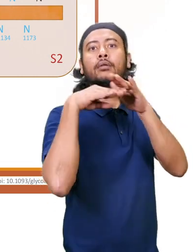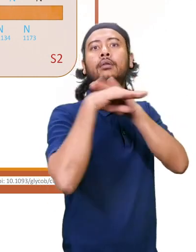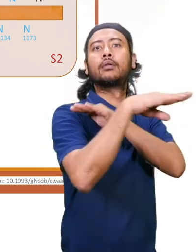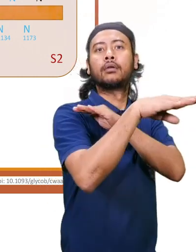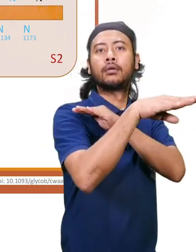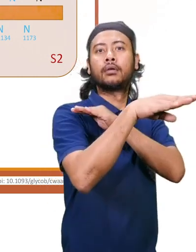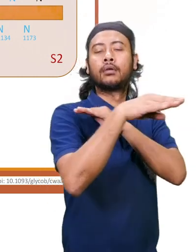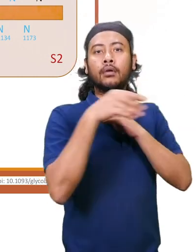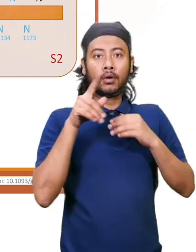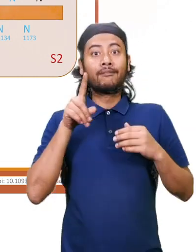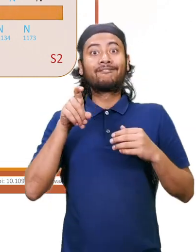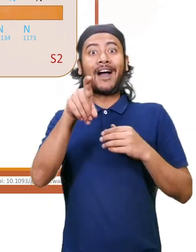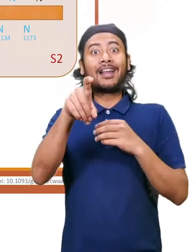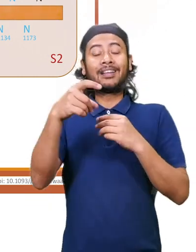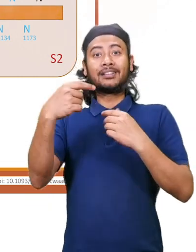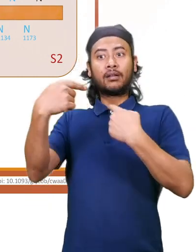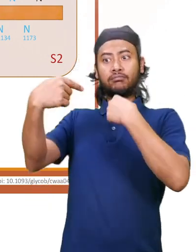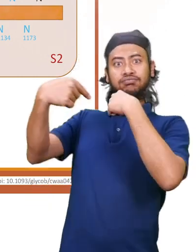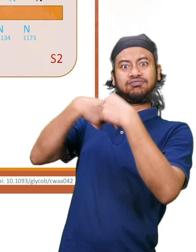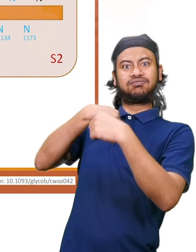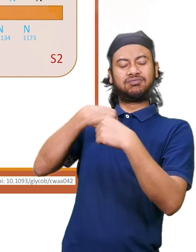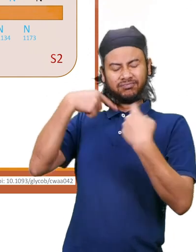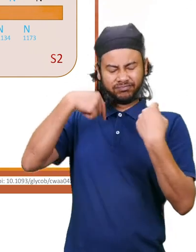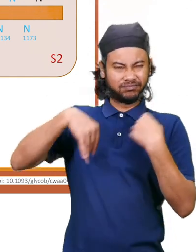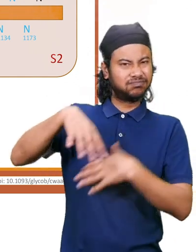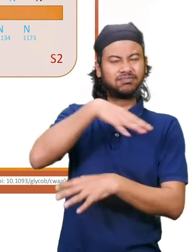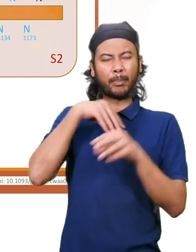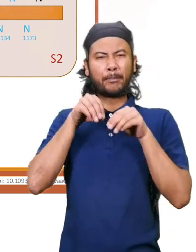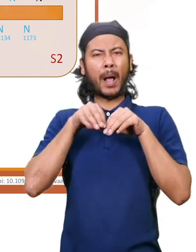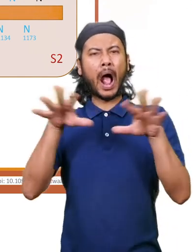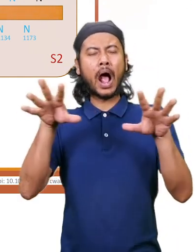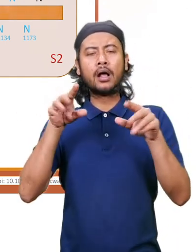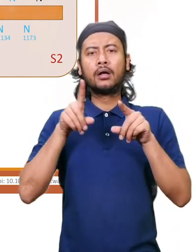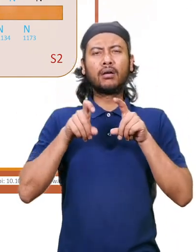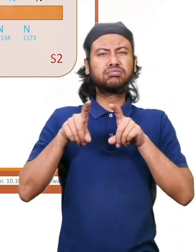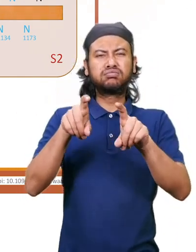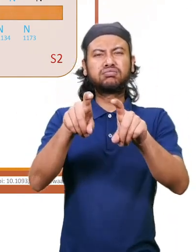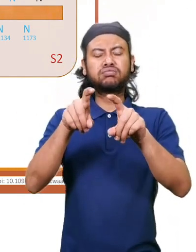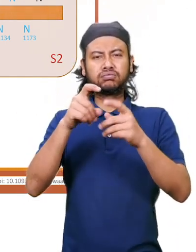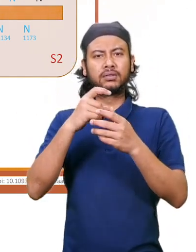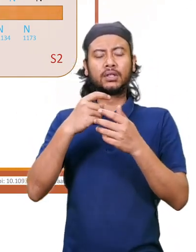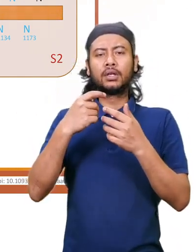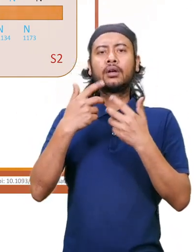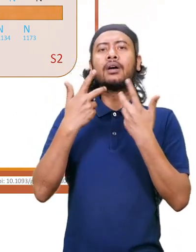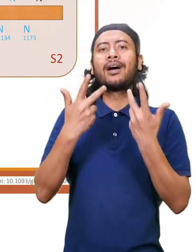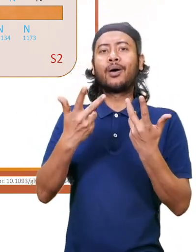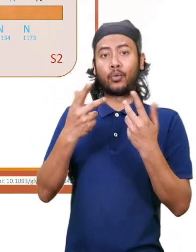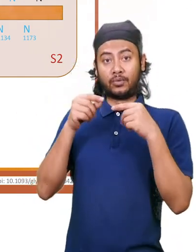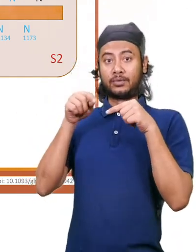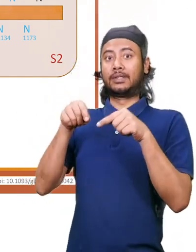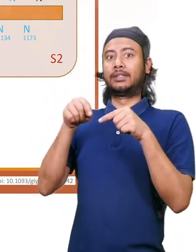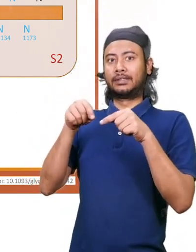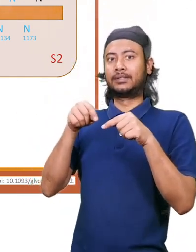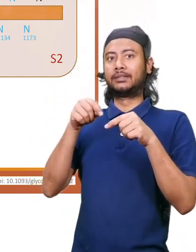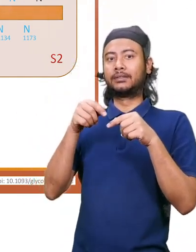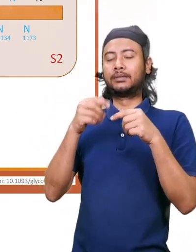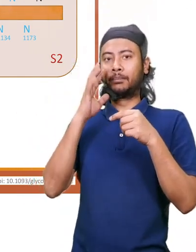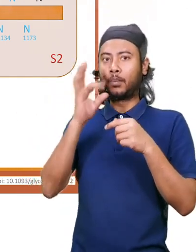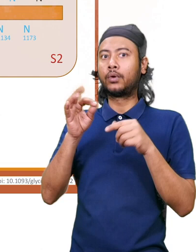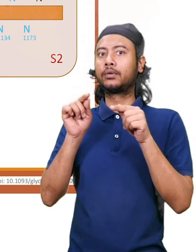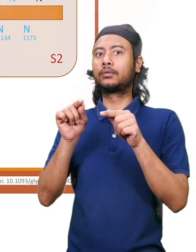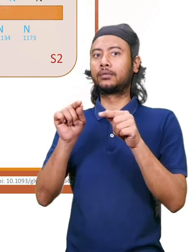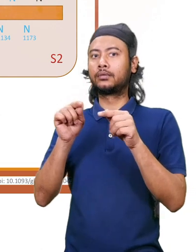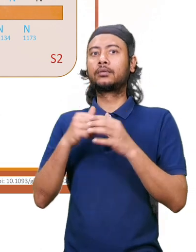these sites can affect the viral infectivity. This figure shows the two subunits S1